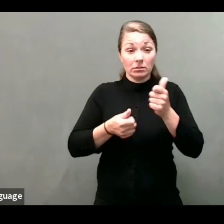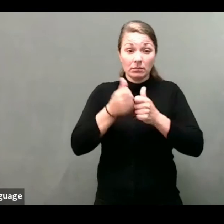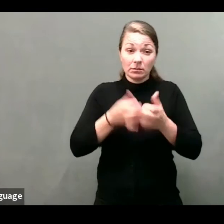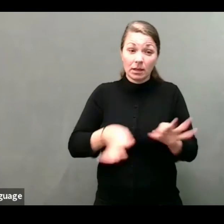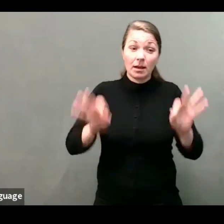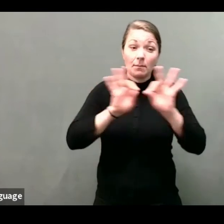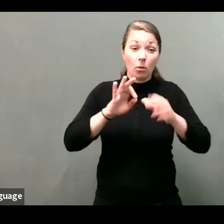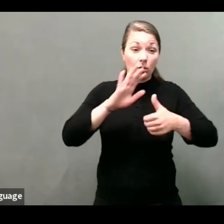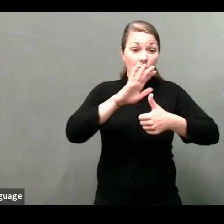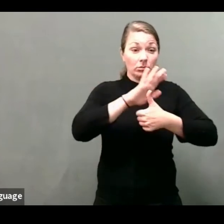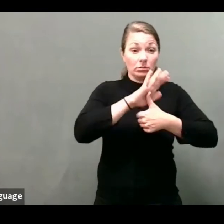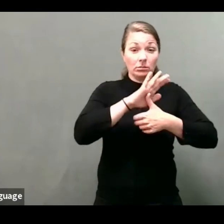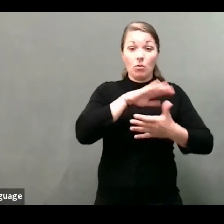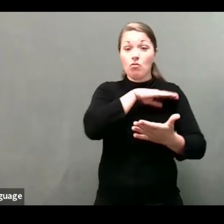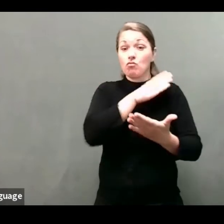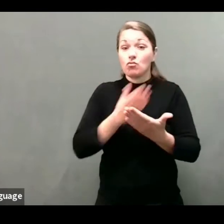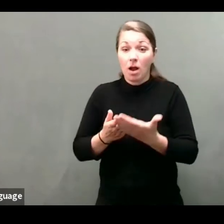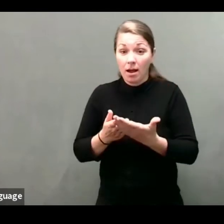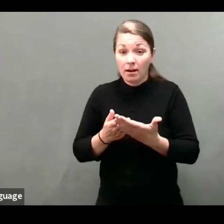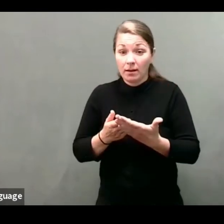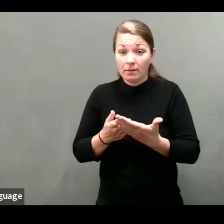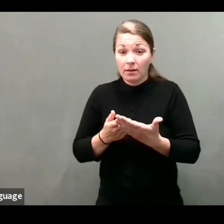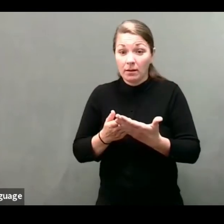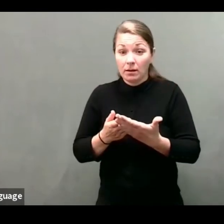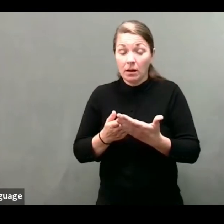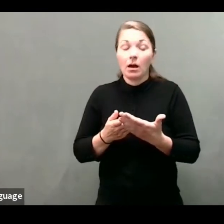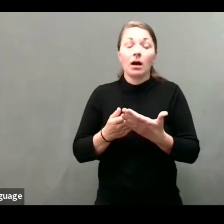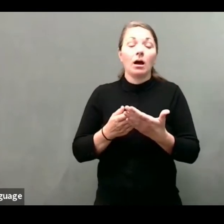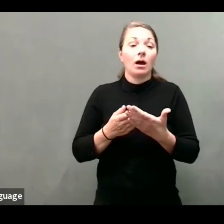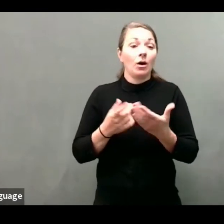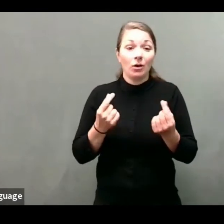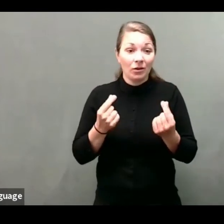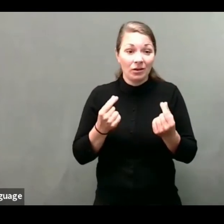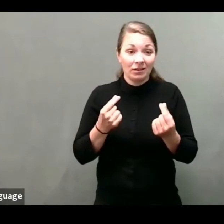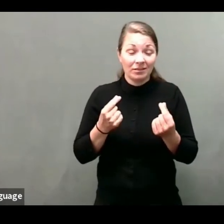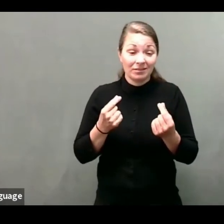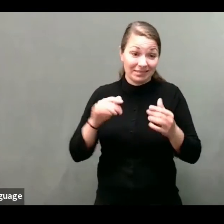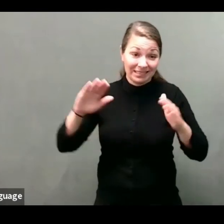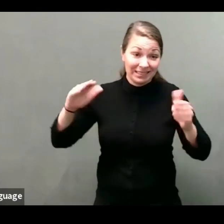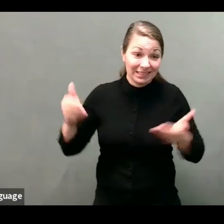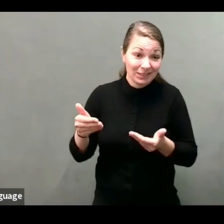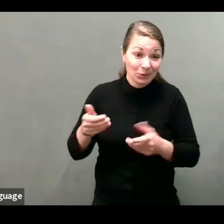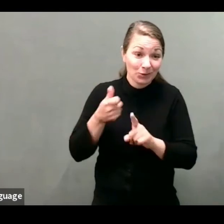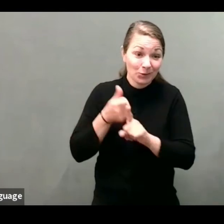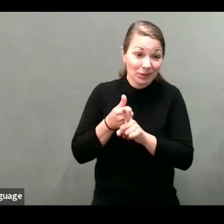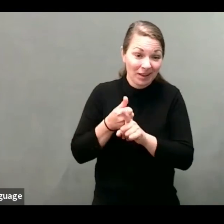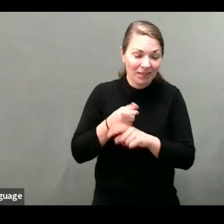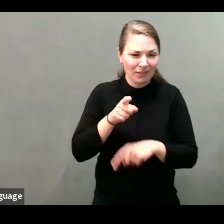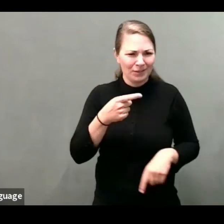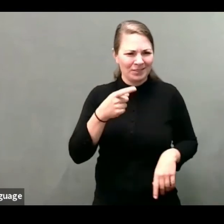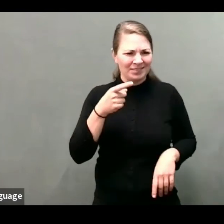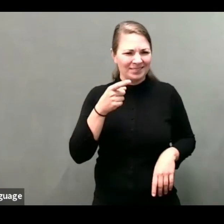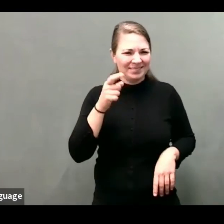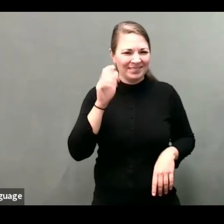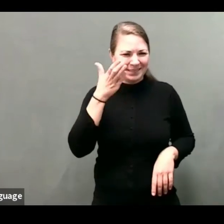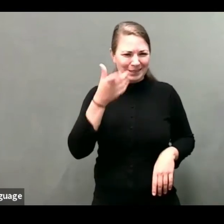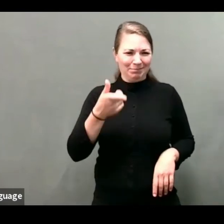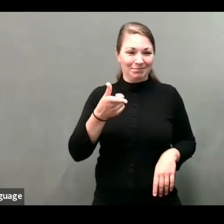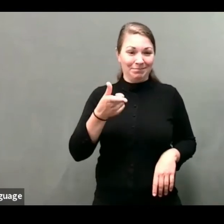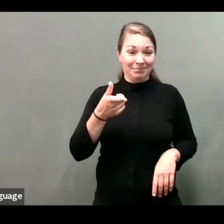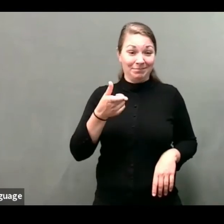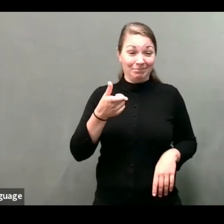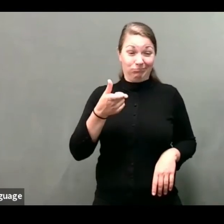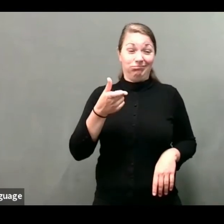the facility or meeting with the patient is to introduce themselves, which maybe seems a little basic, but